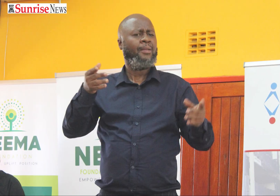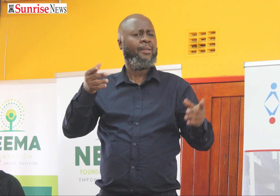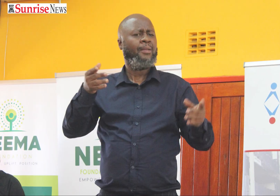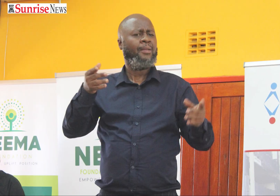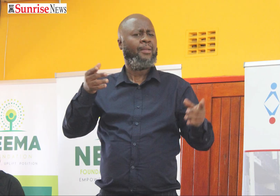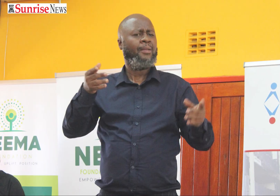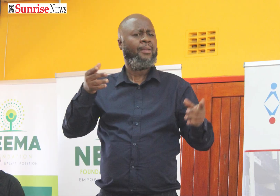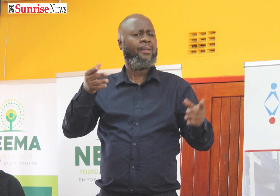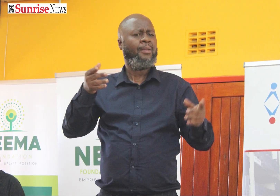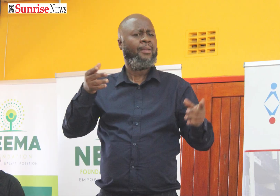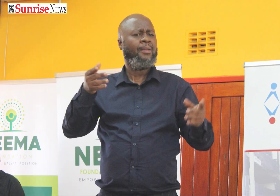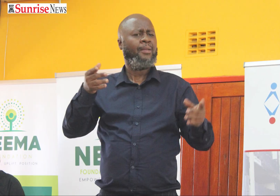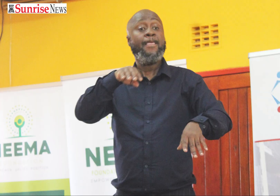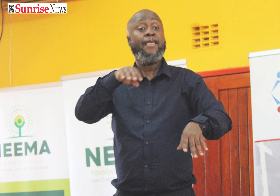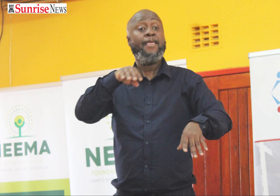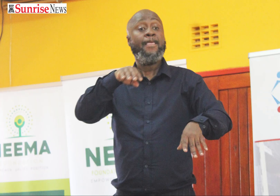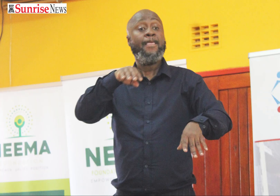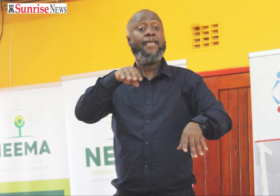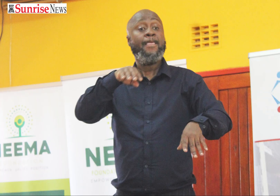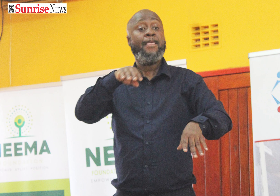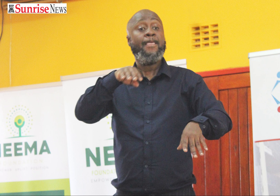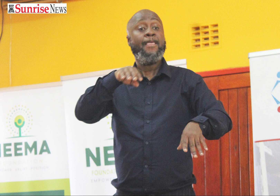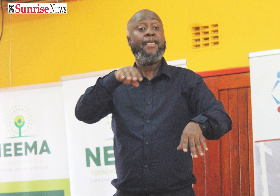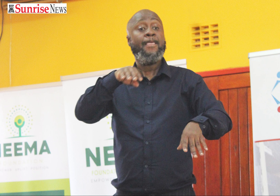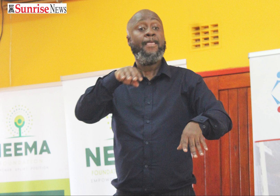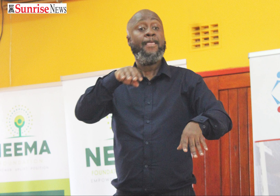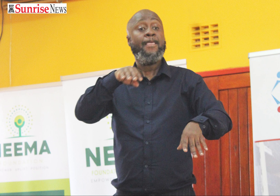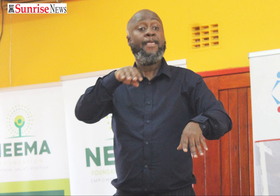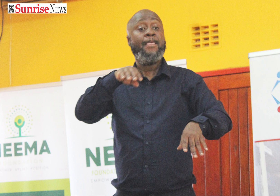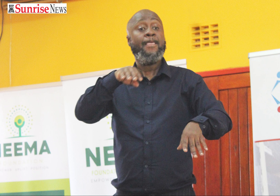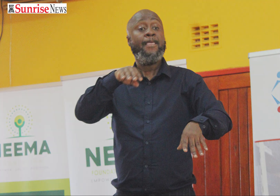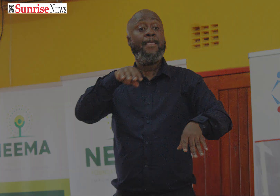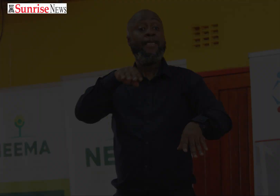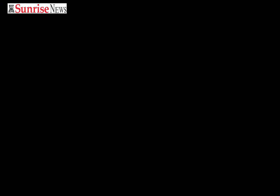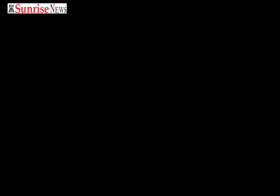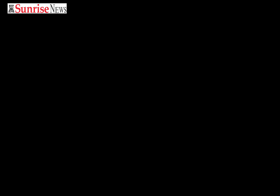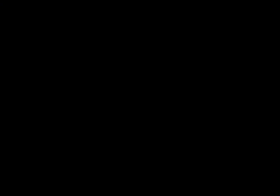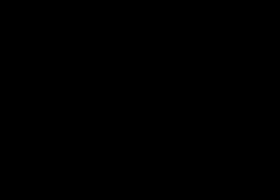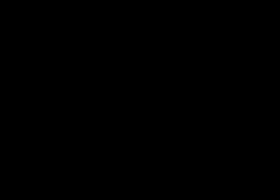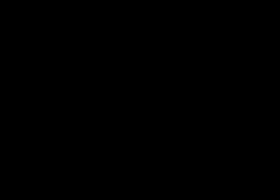But be assured that we are making sure that the voices of the deaf community is heard.